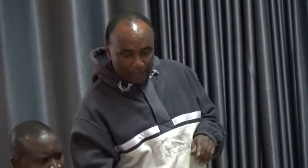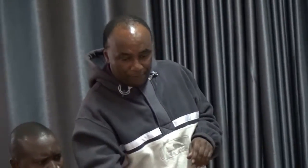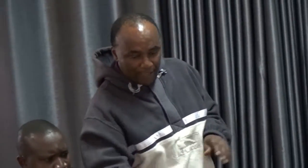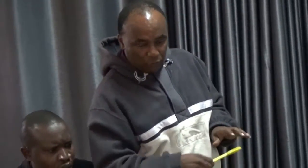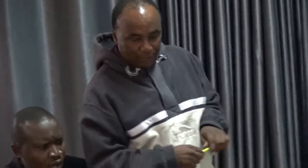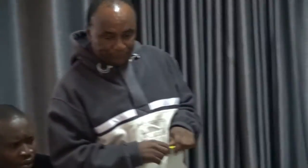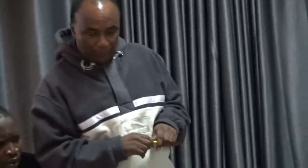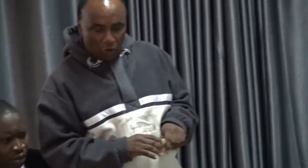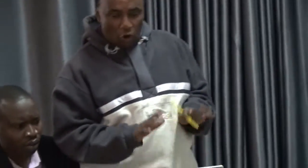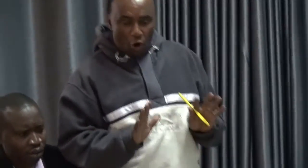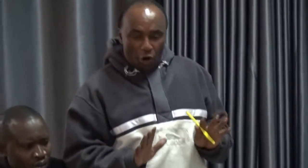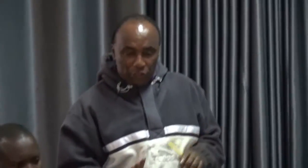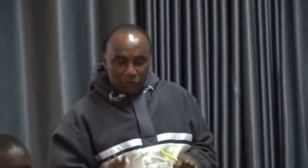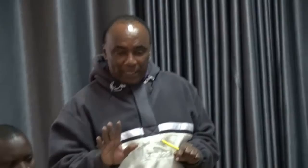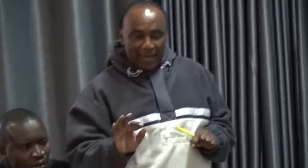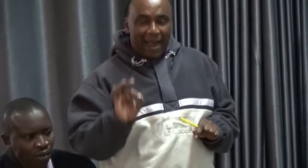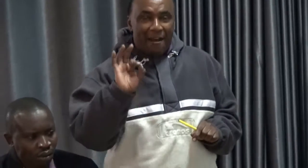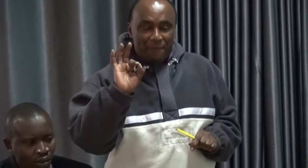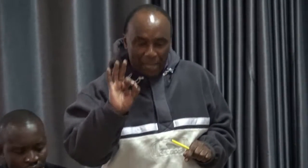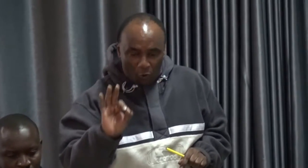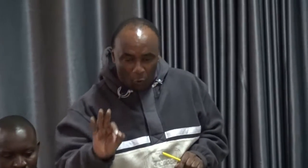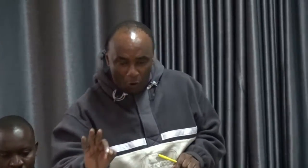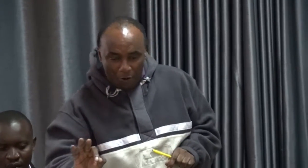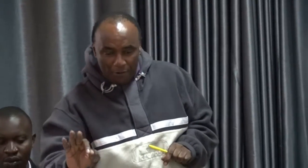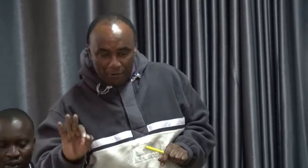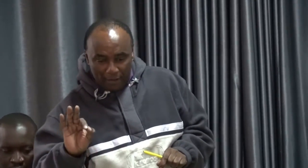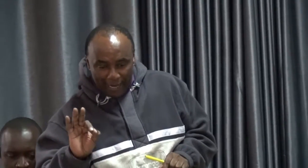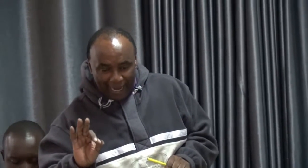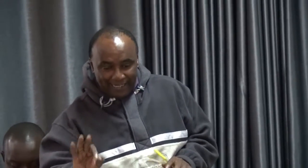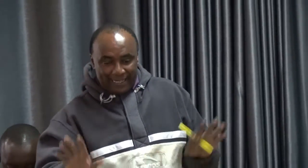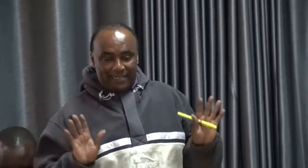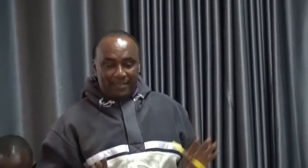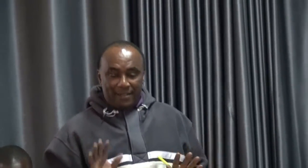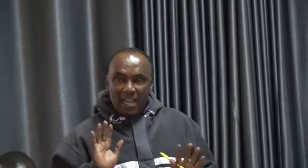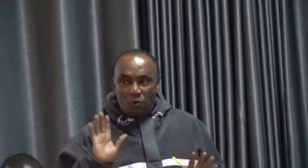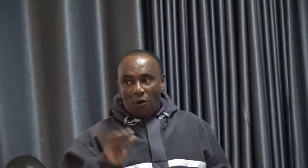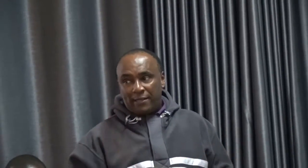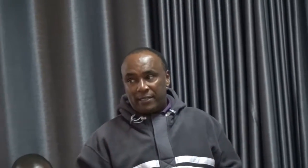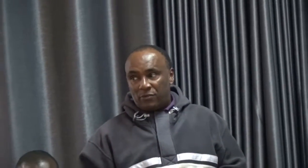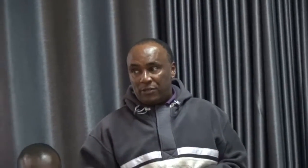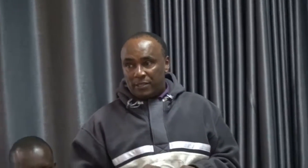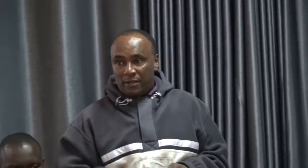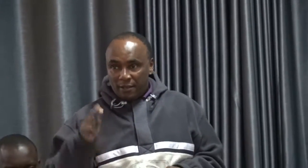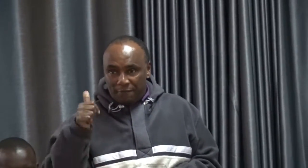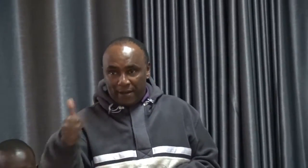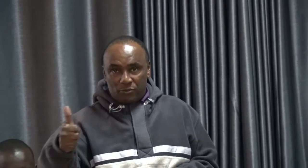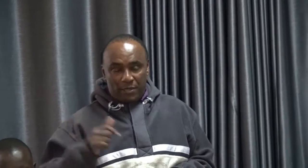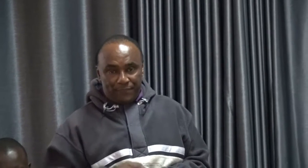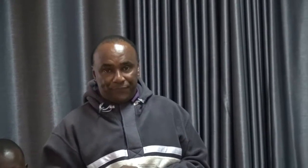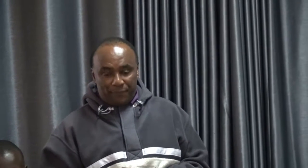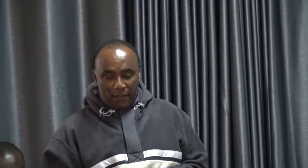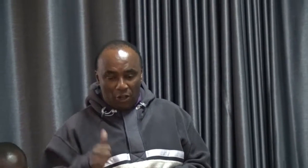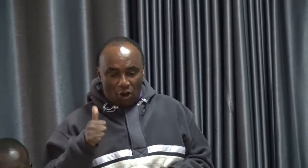read. The first one, all children have equal access to education. The first